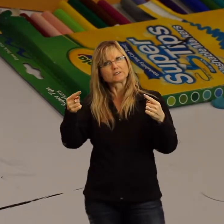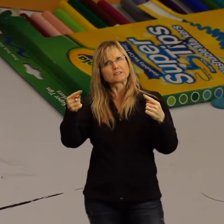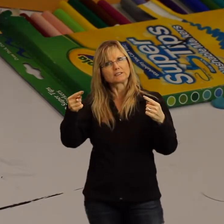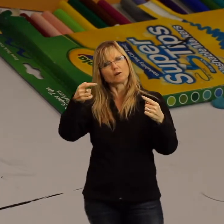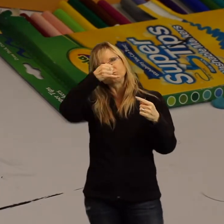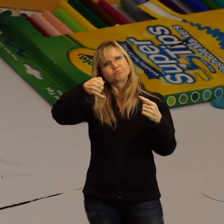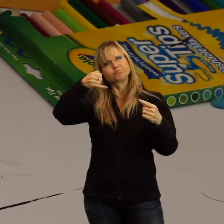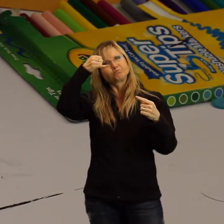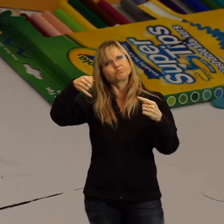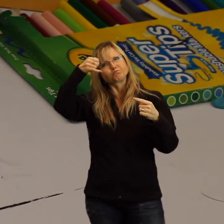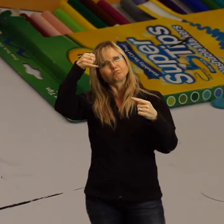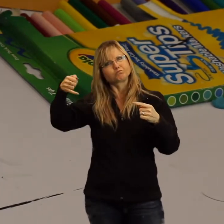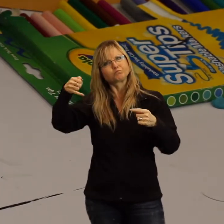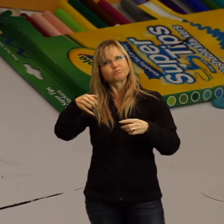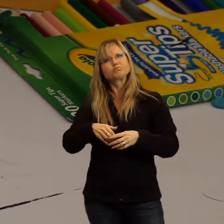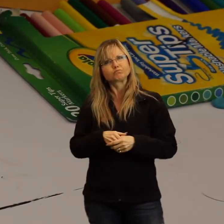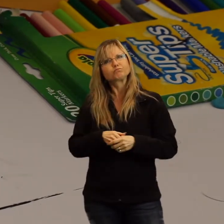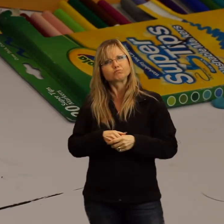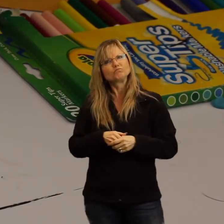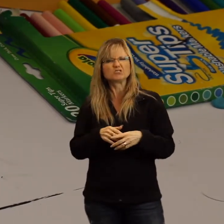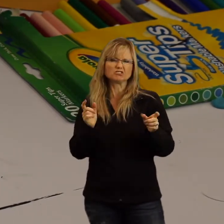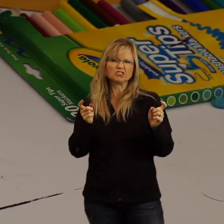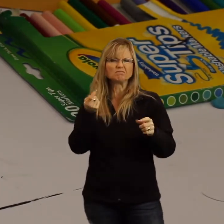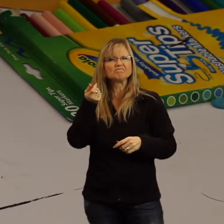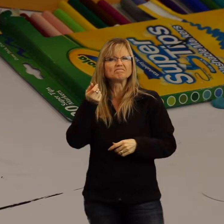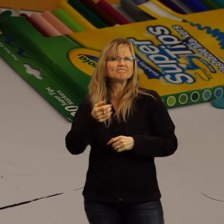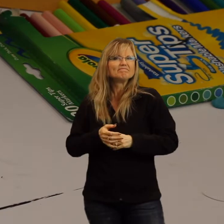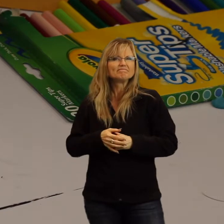Angle my ruler just to change it up.